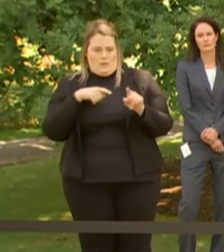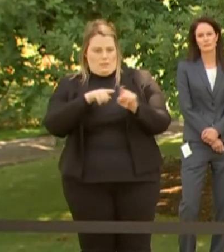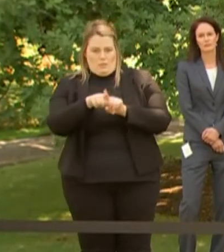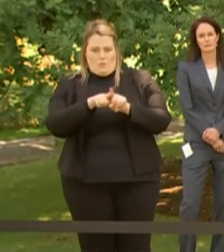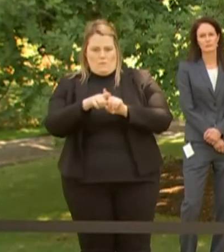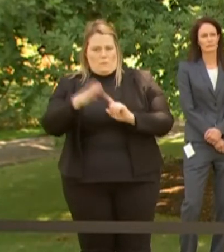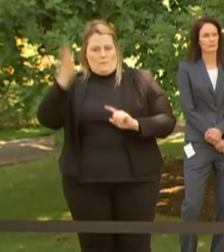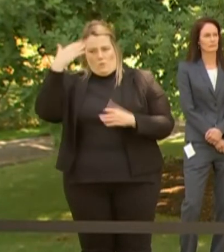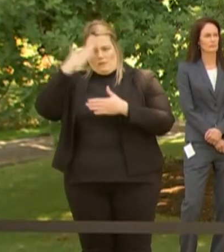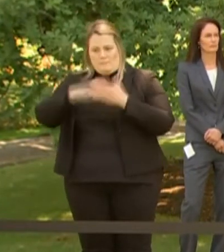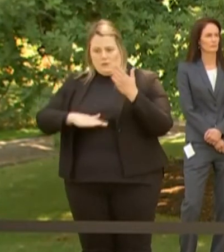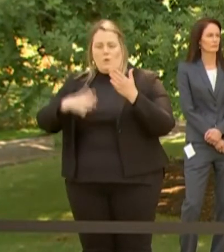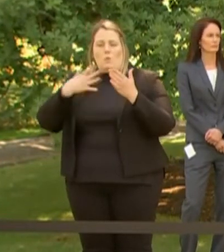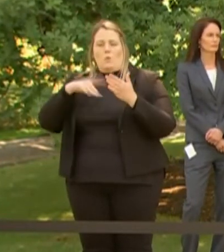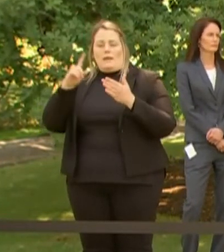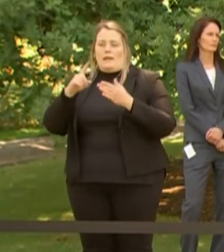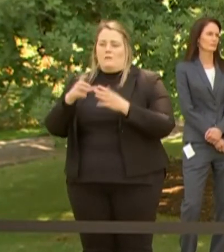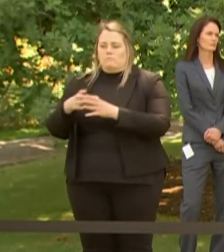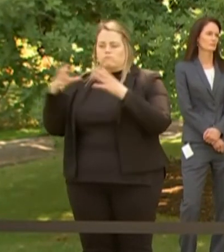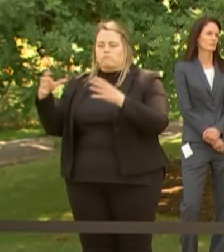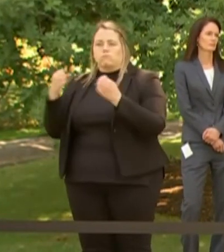than ever.